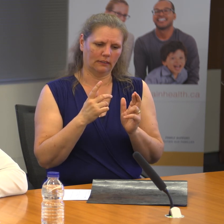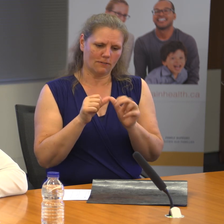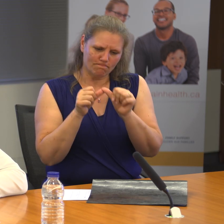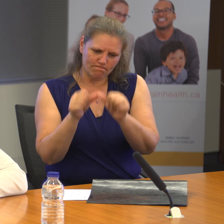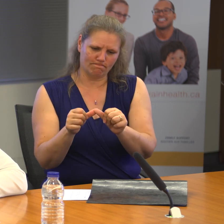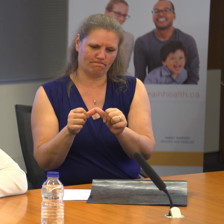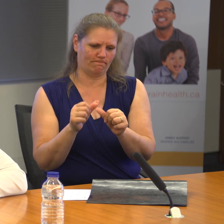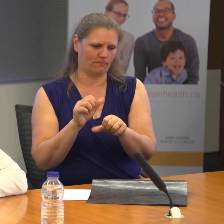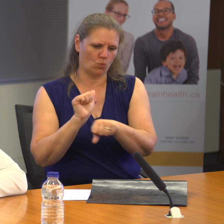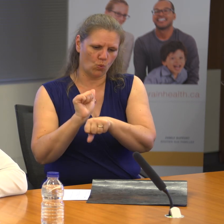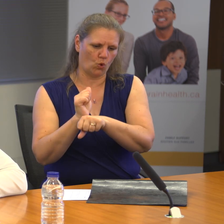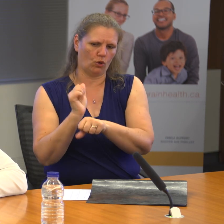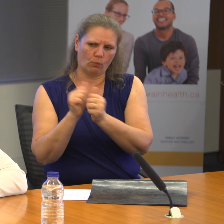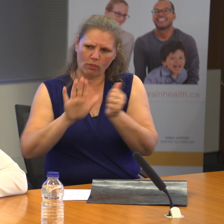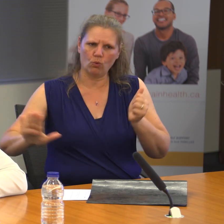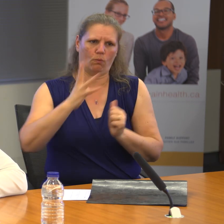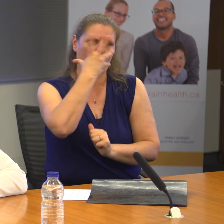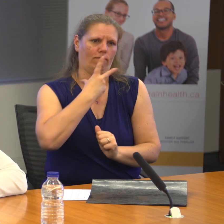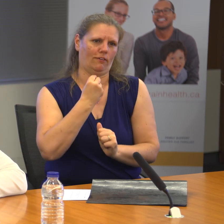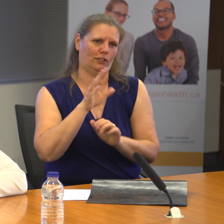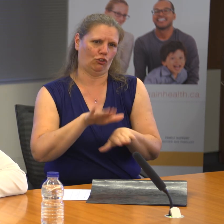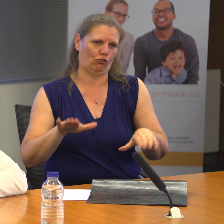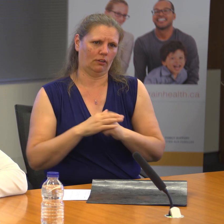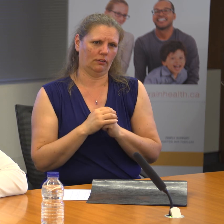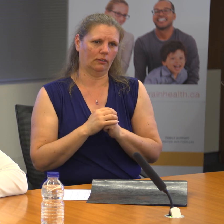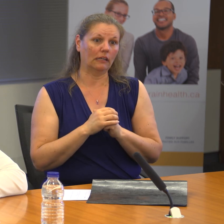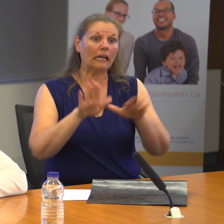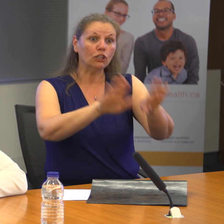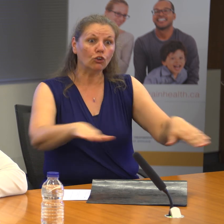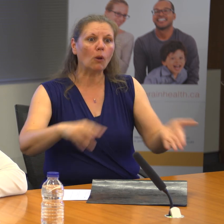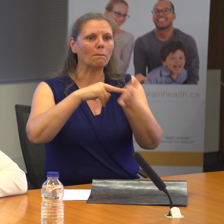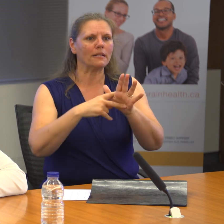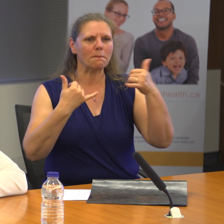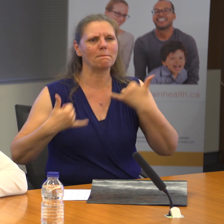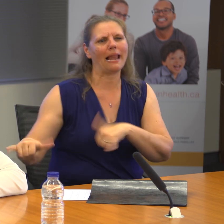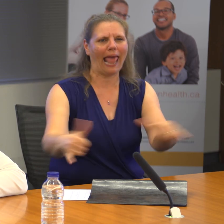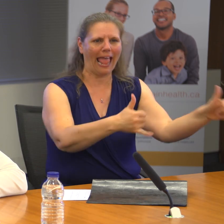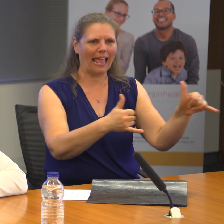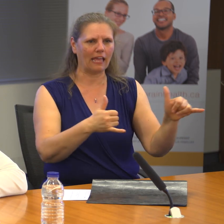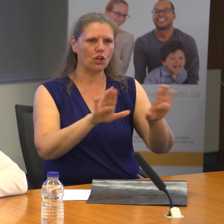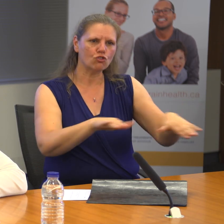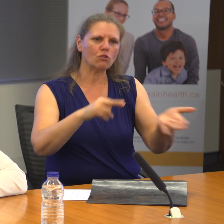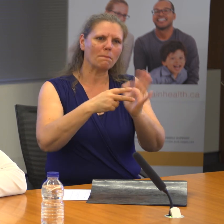But seeing, when we think of children, we think of play, we think of